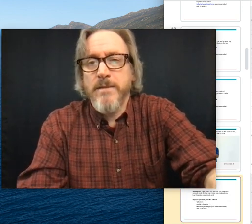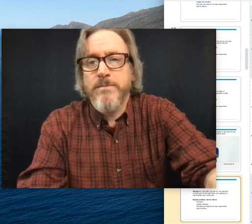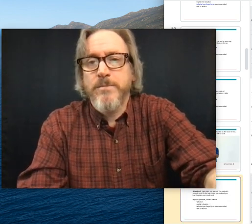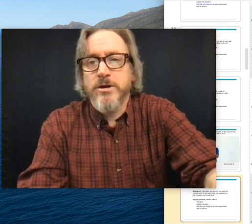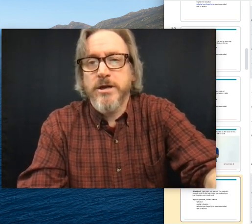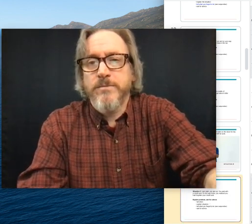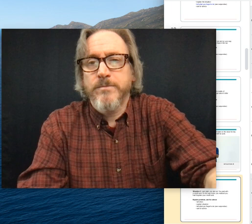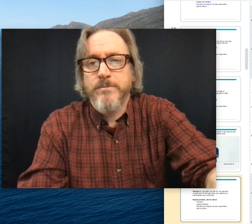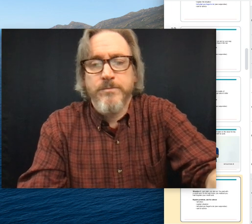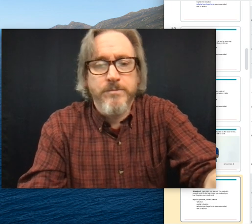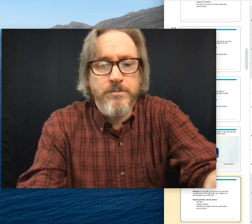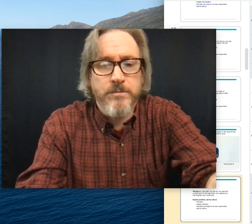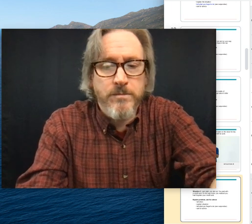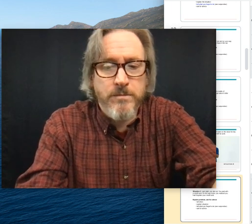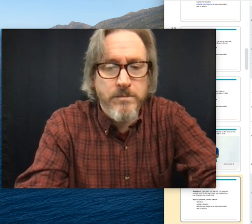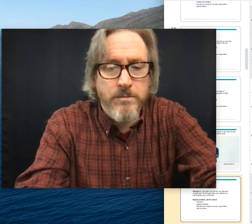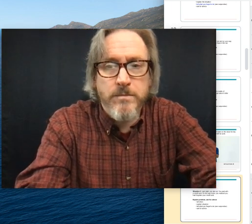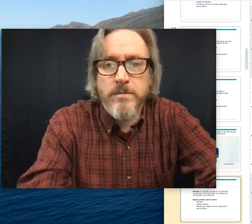I'm gonna